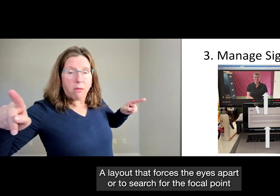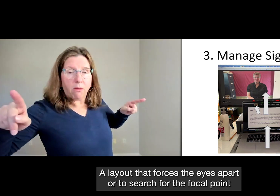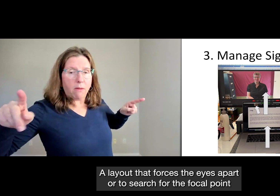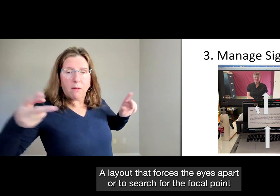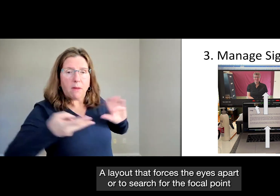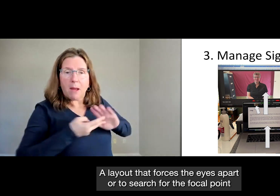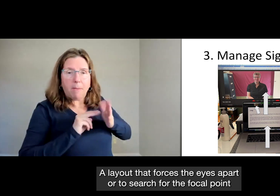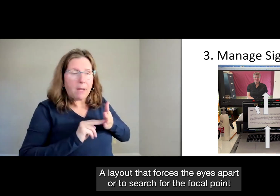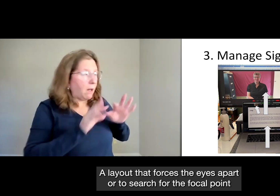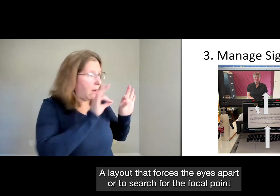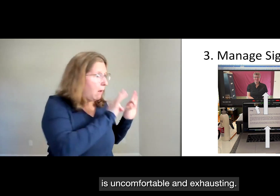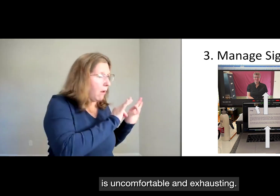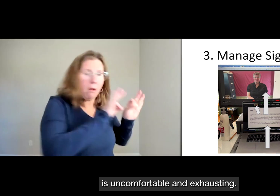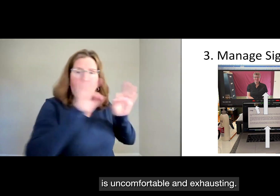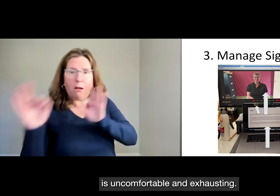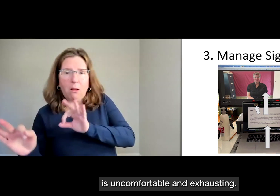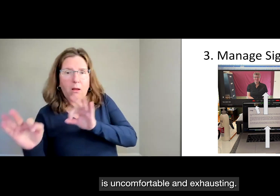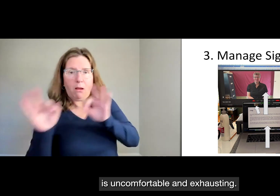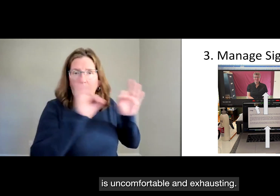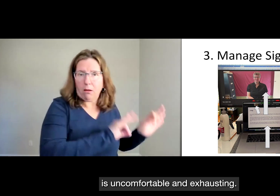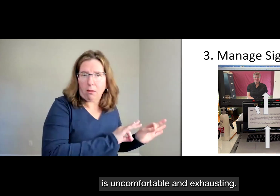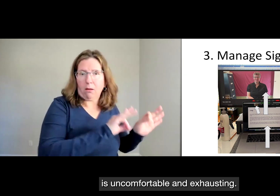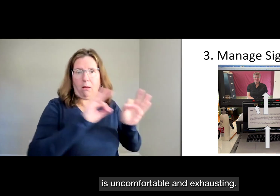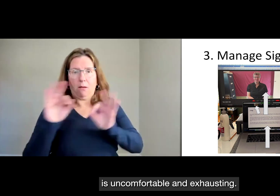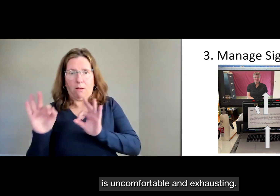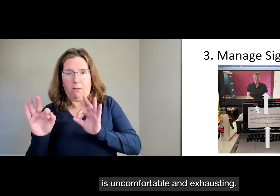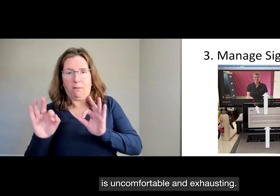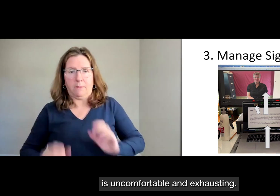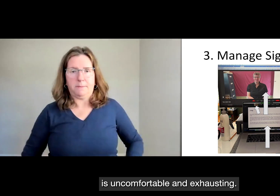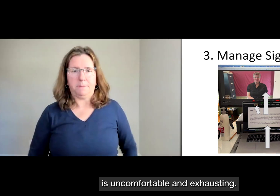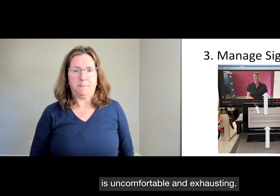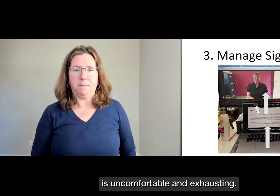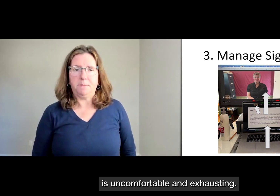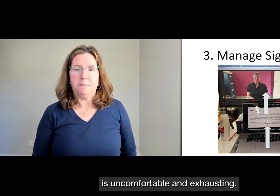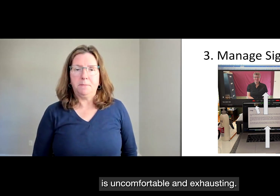apart or to search for the focal point is uncomfortable and exhausting.